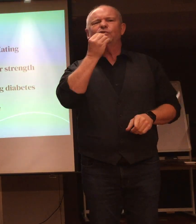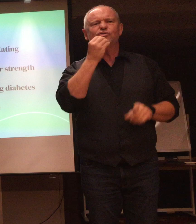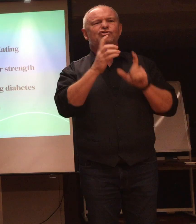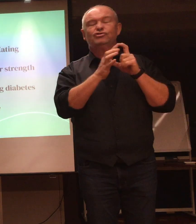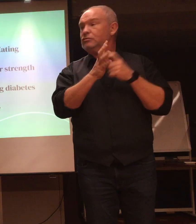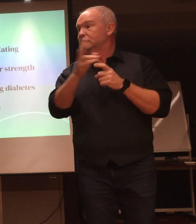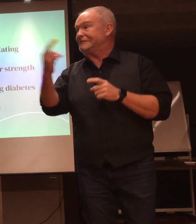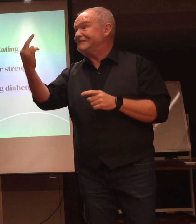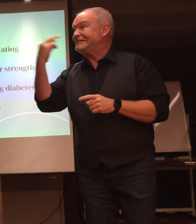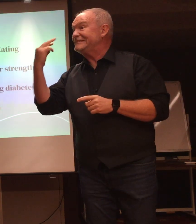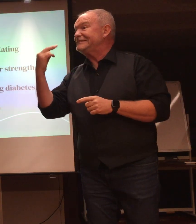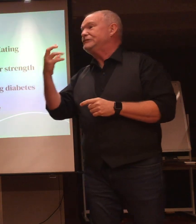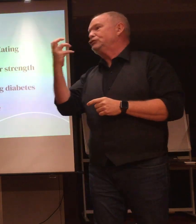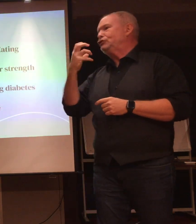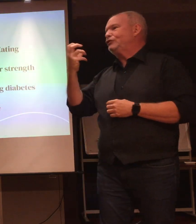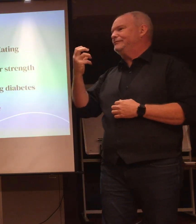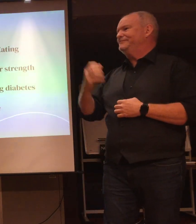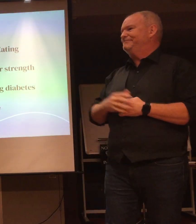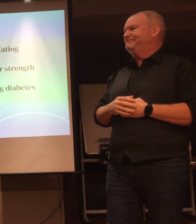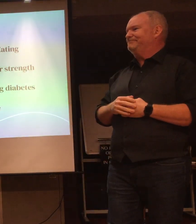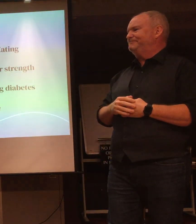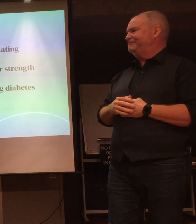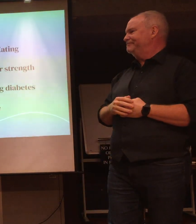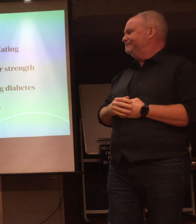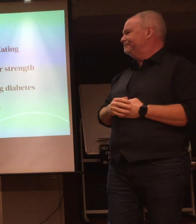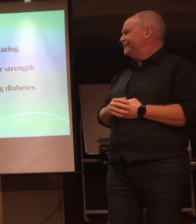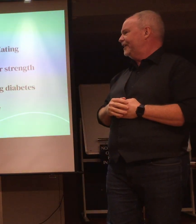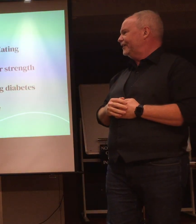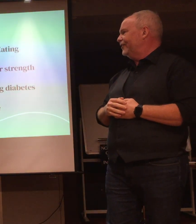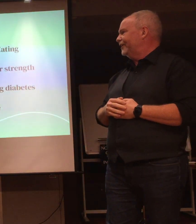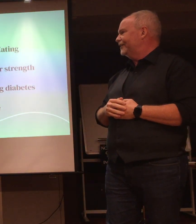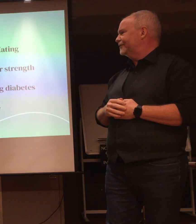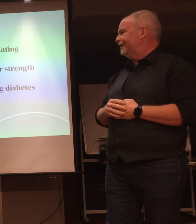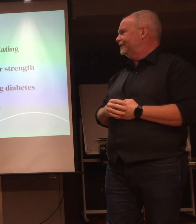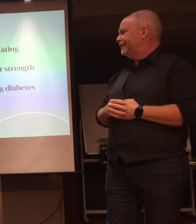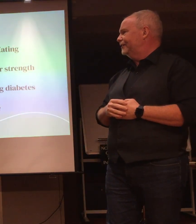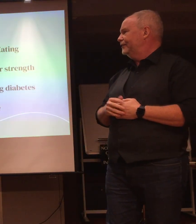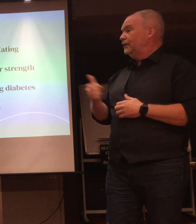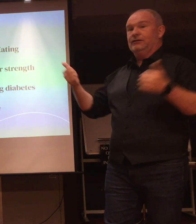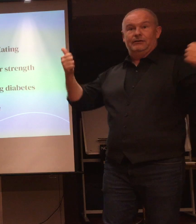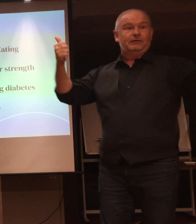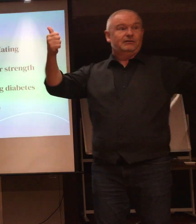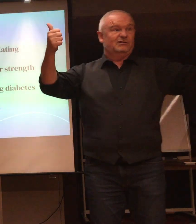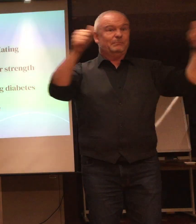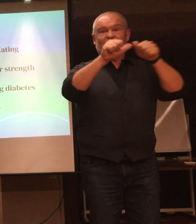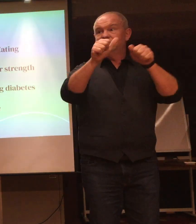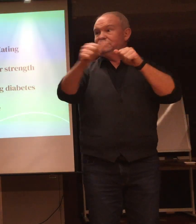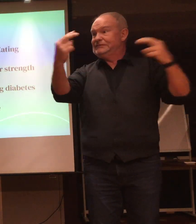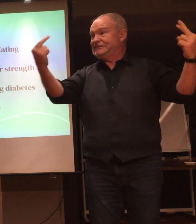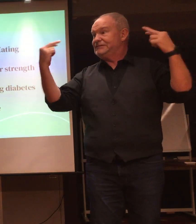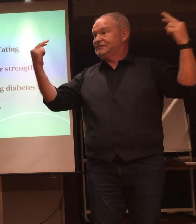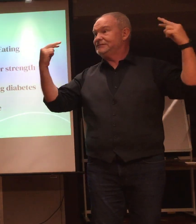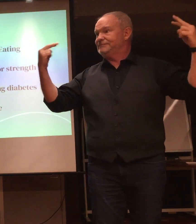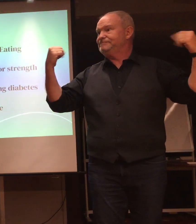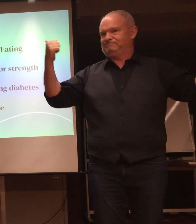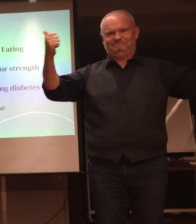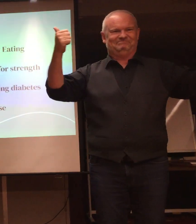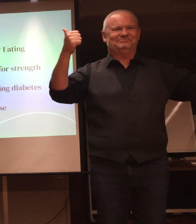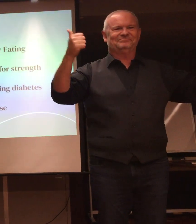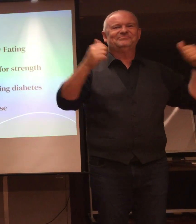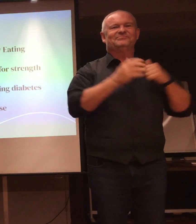You can't see, can you? Maybe if I... Here? Yeah, go there. There's good. Yeah? Perfect.